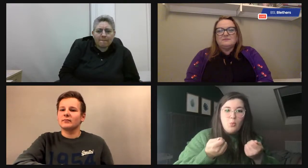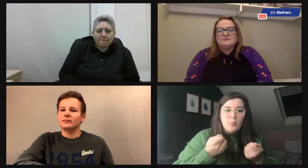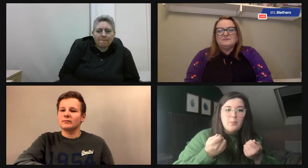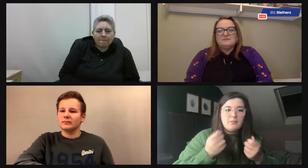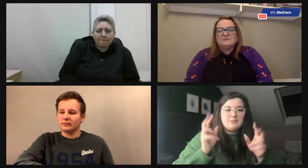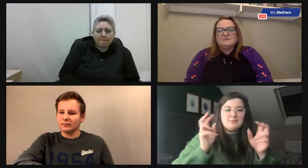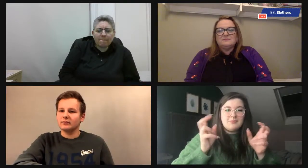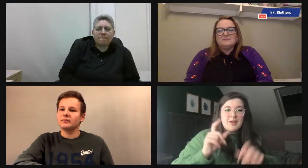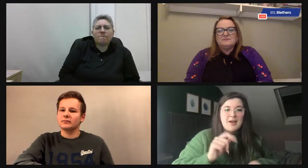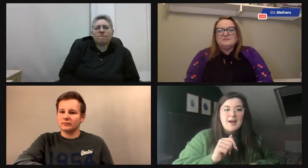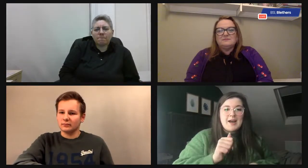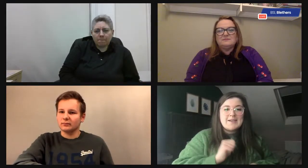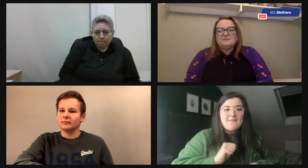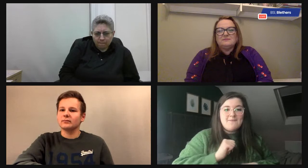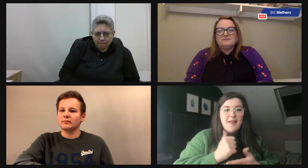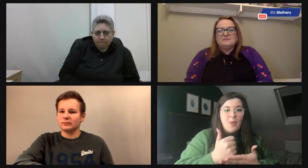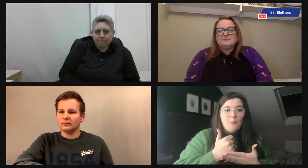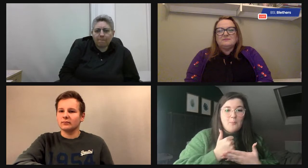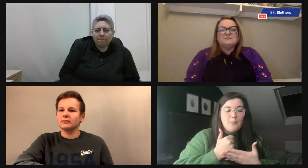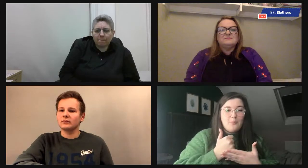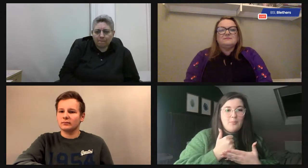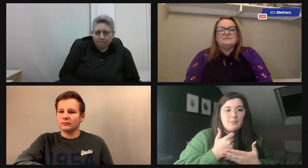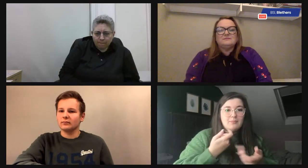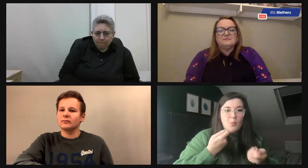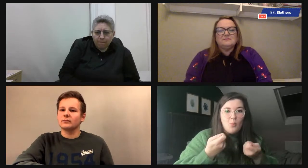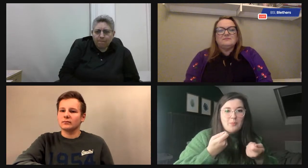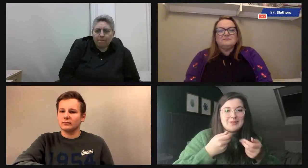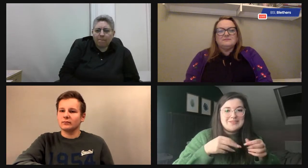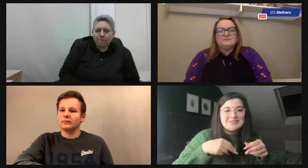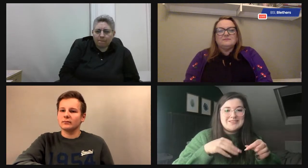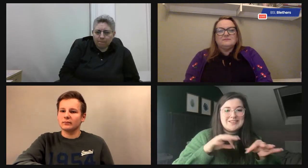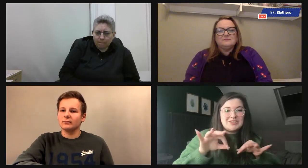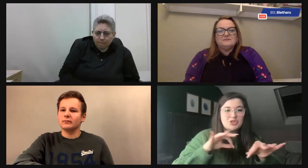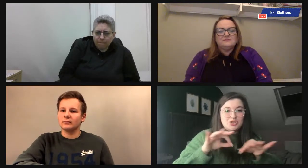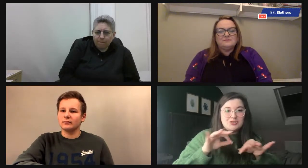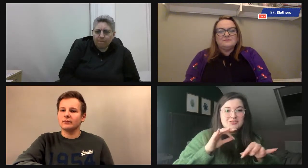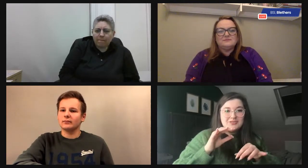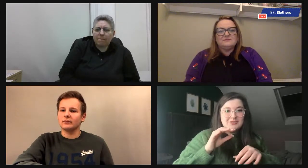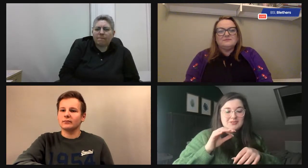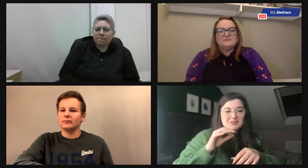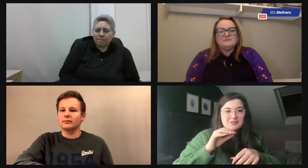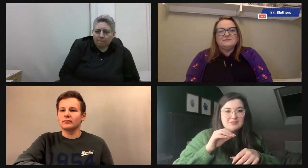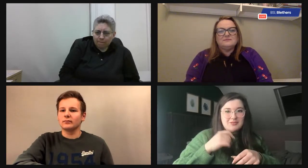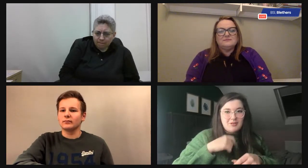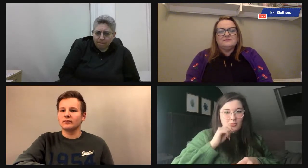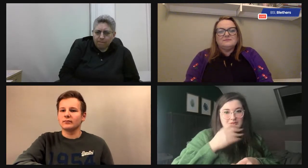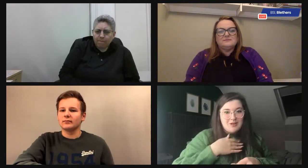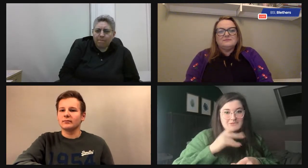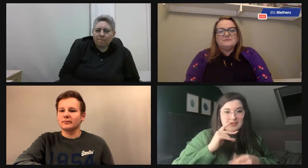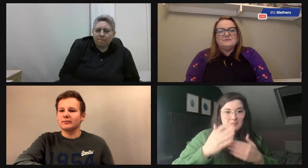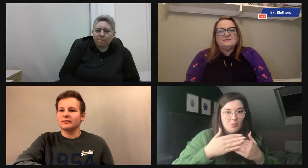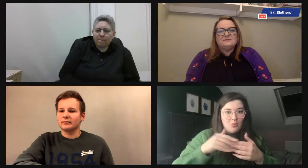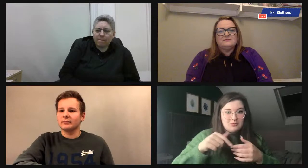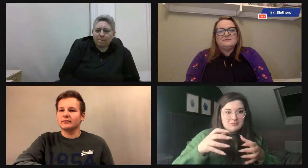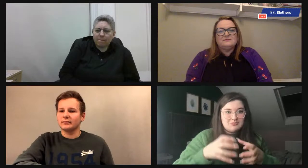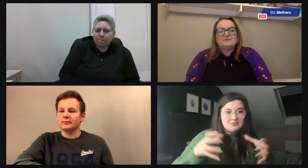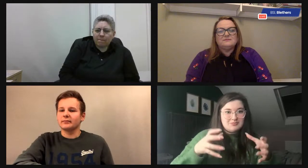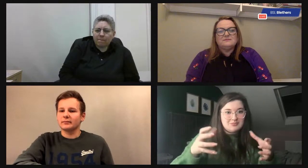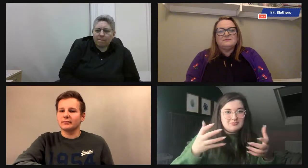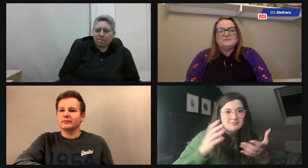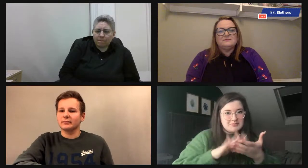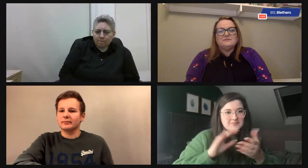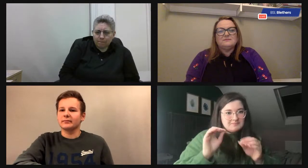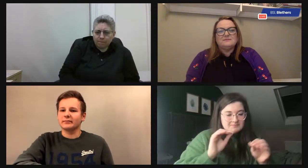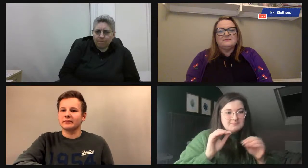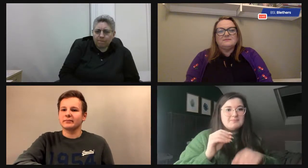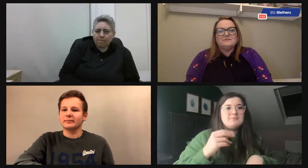like access to information how you can cope in situations, to have coping strategies.